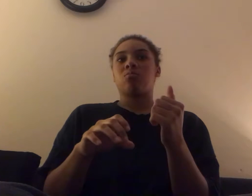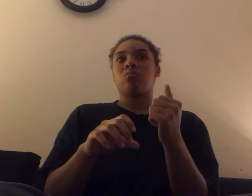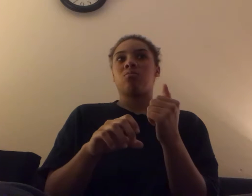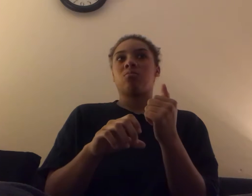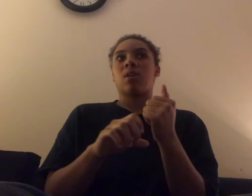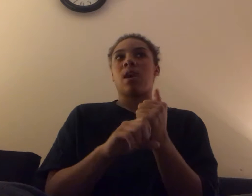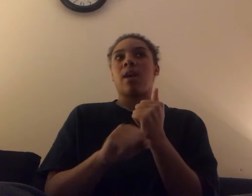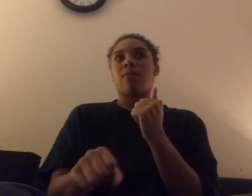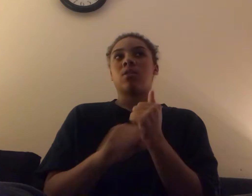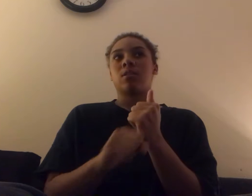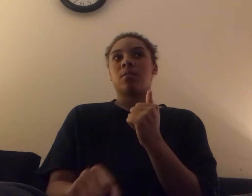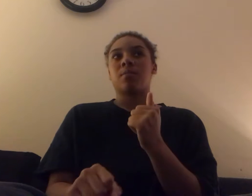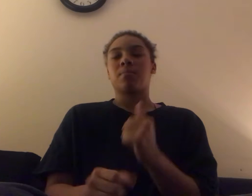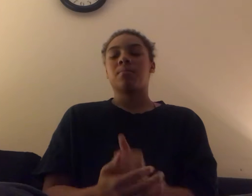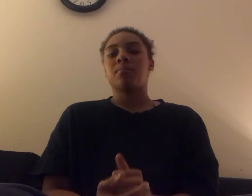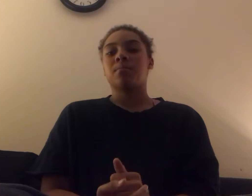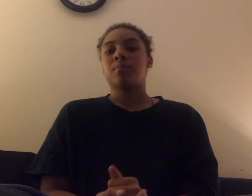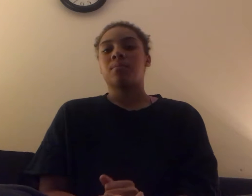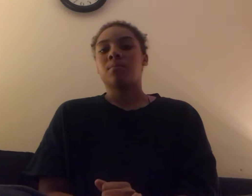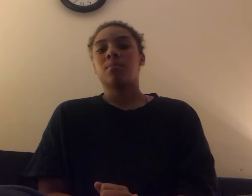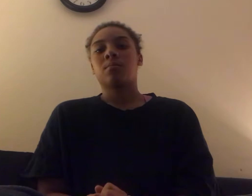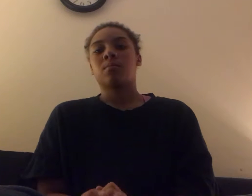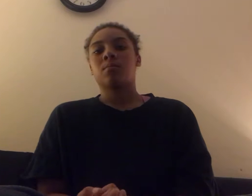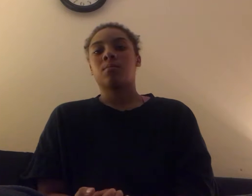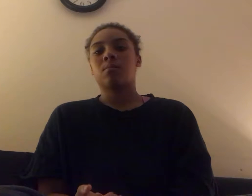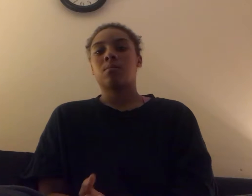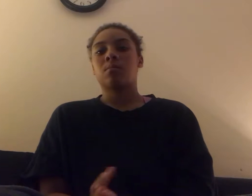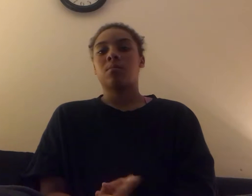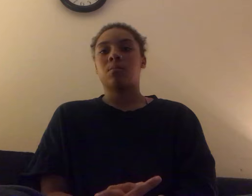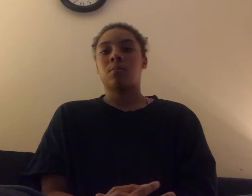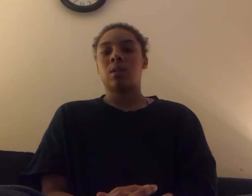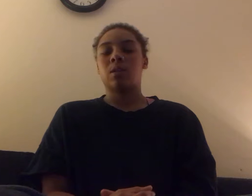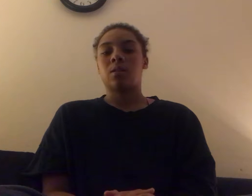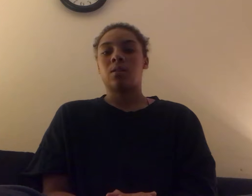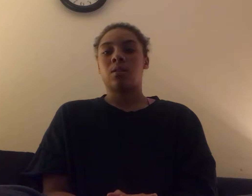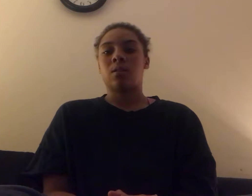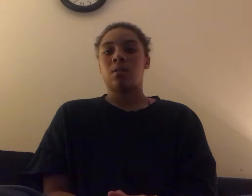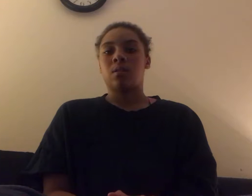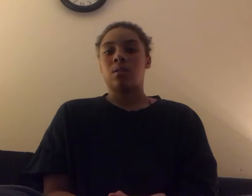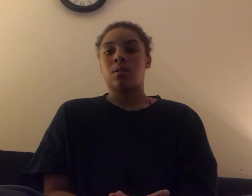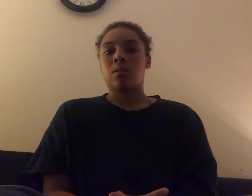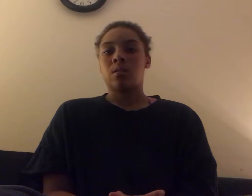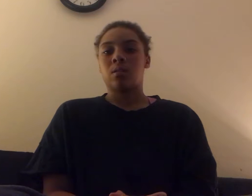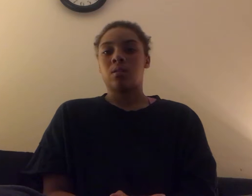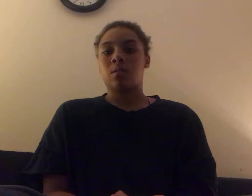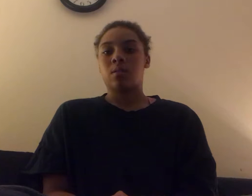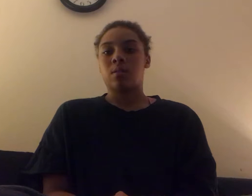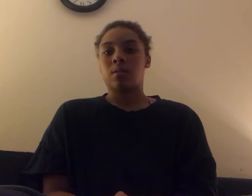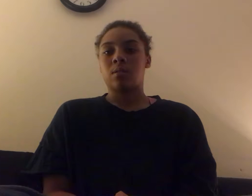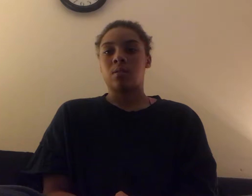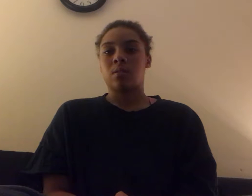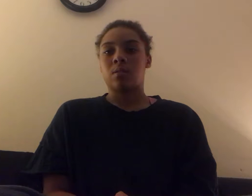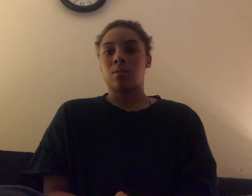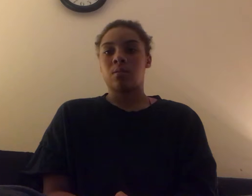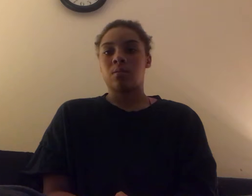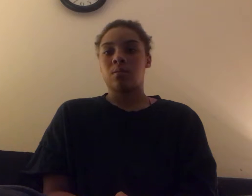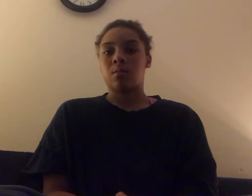Then the spaces for the photographs are made, and these spaces are then,